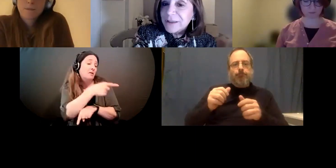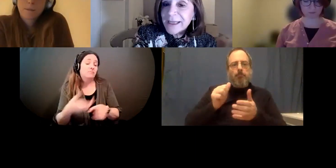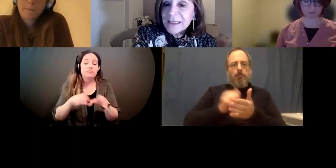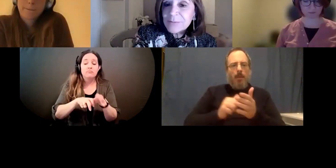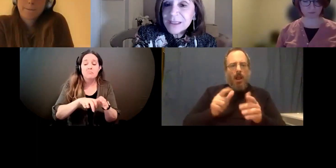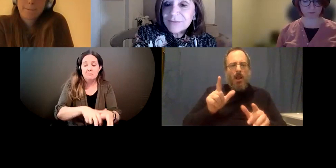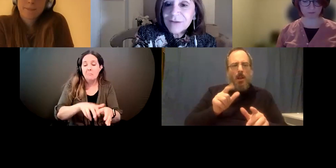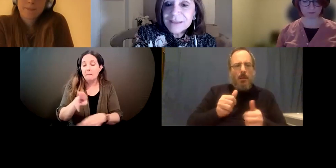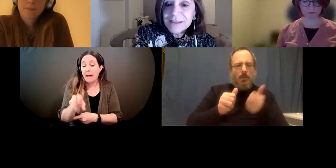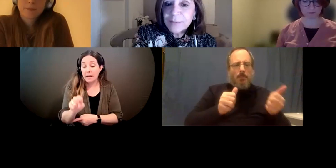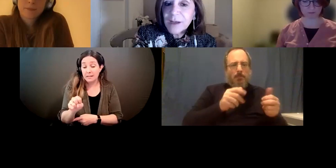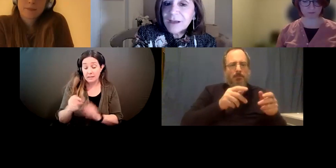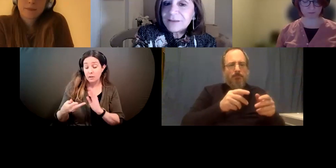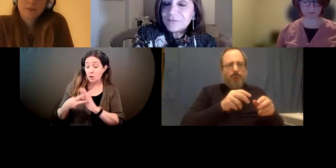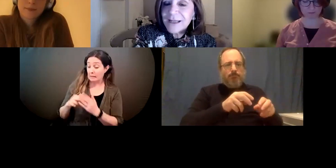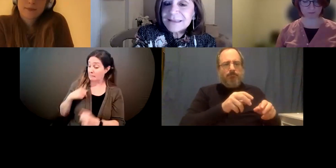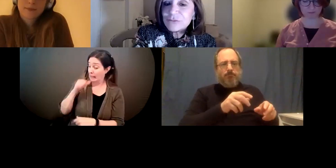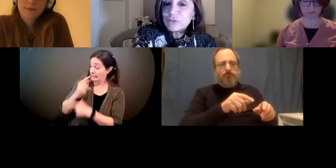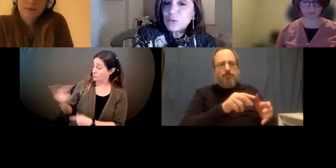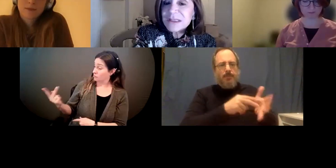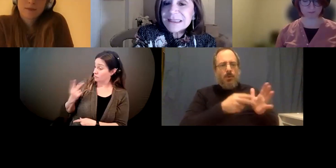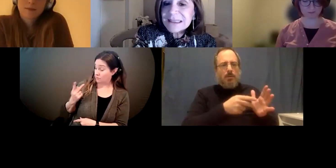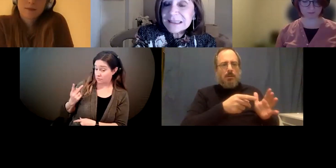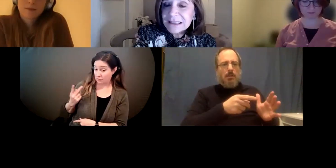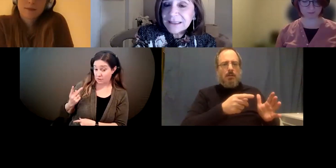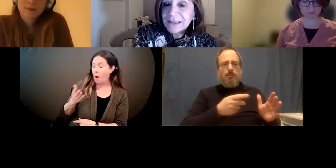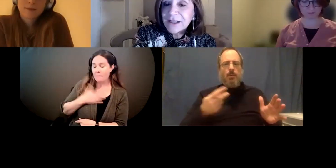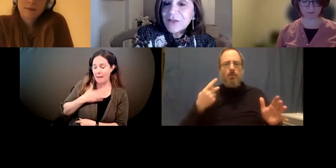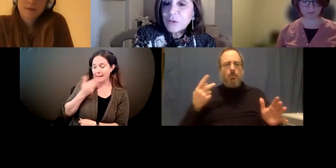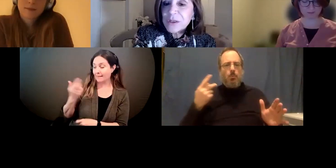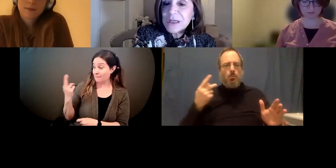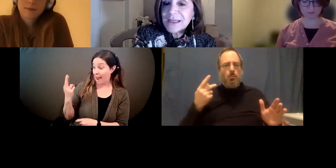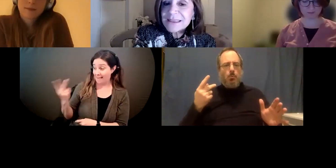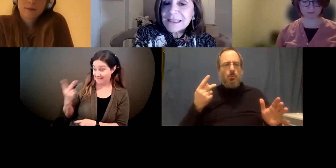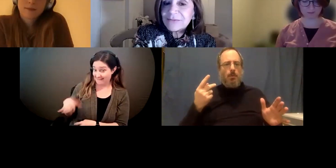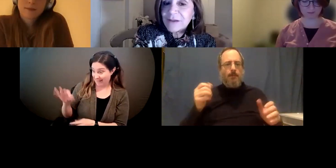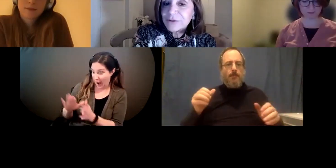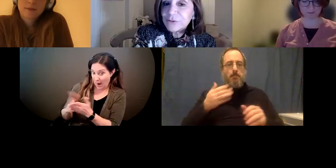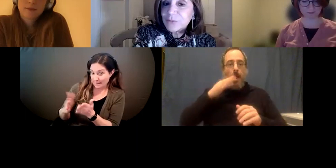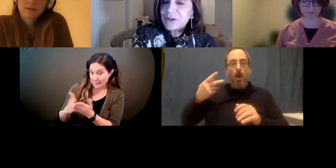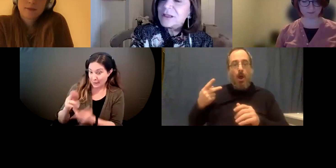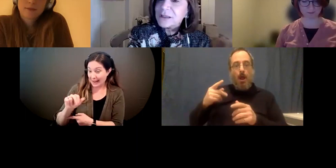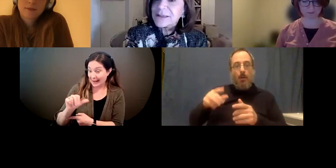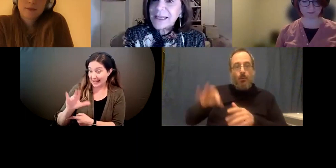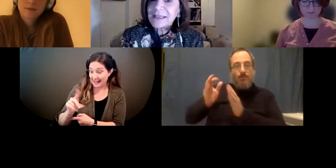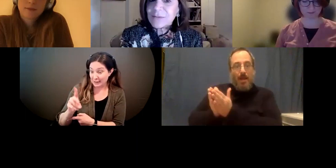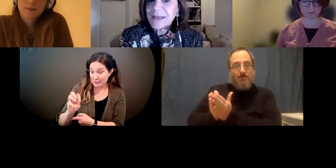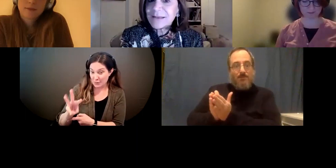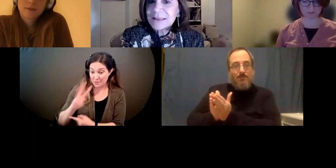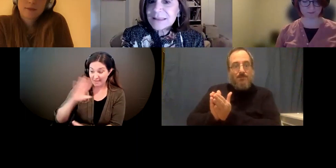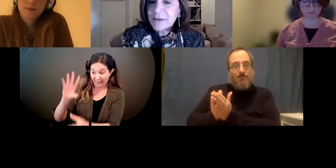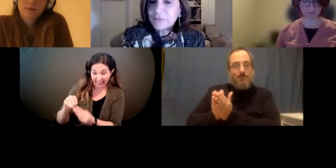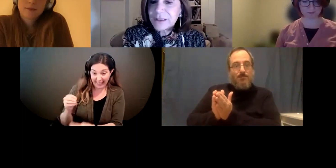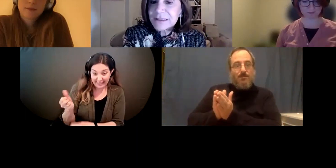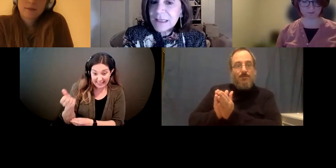for Helene and me, finding a pile of Nancy Drew was dizzying. There were 19 volumes. Helene had made